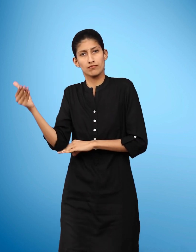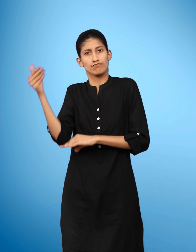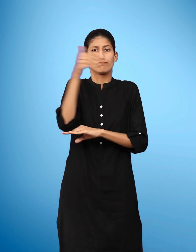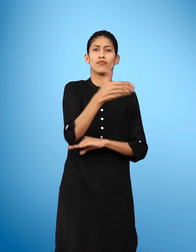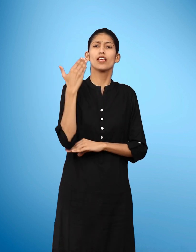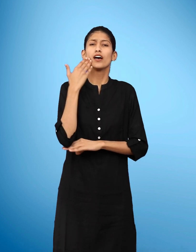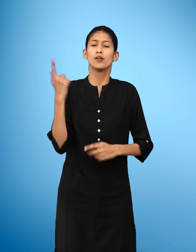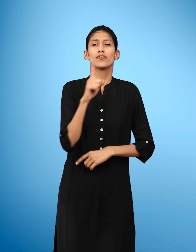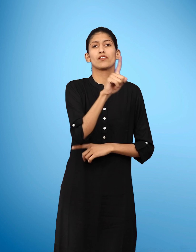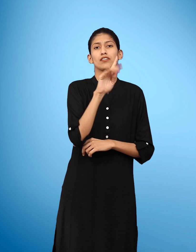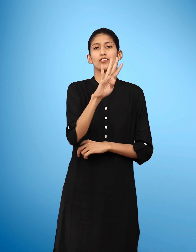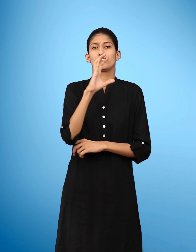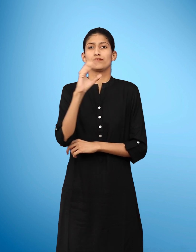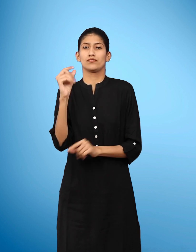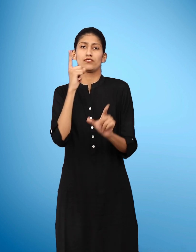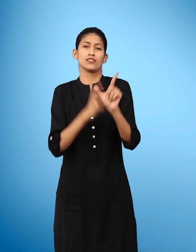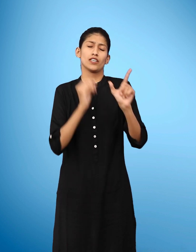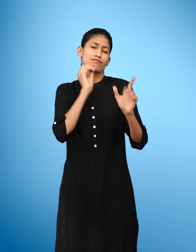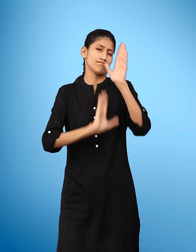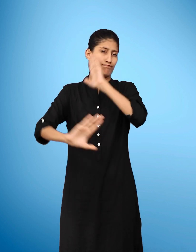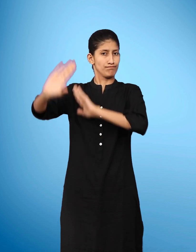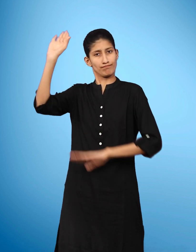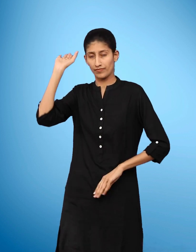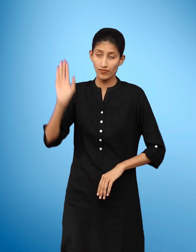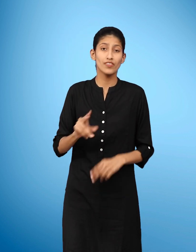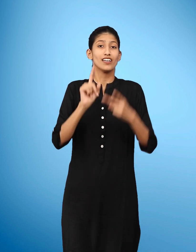Itzing, who came about 50 years after Xuan.